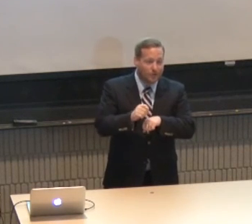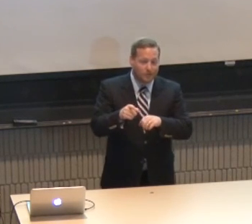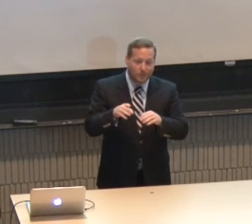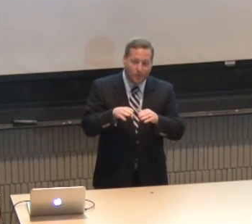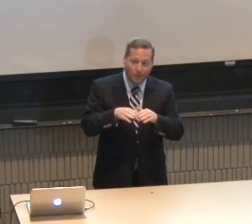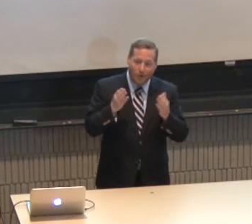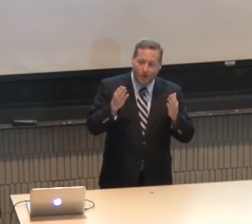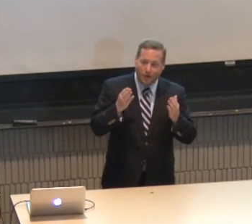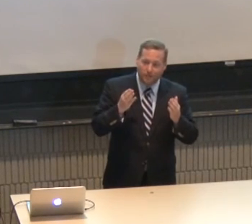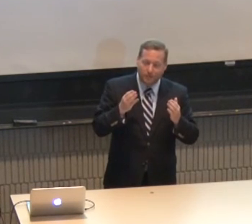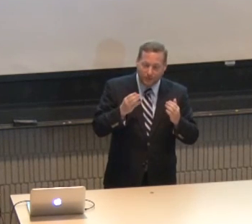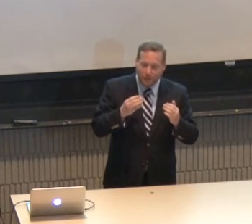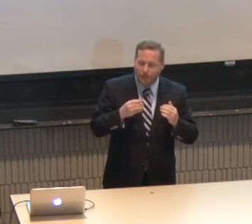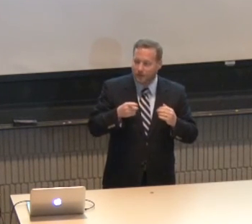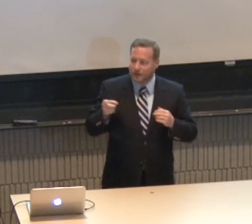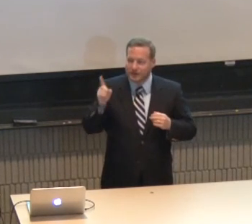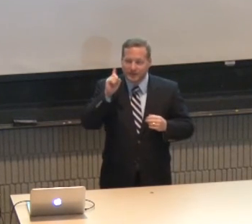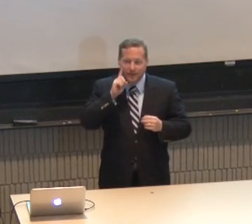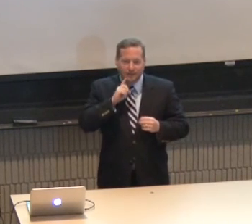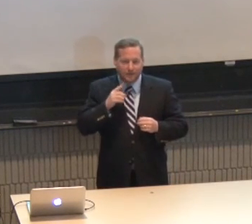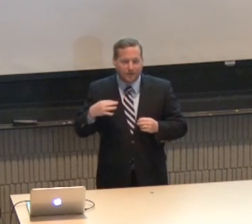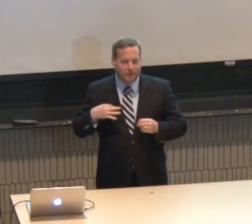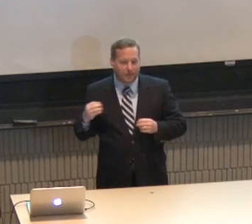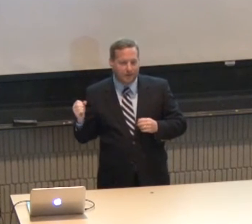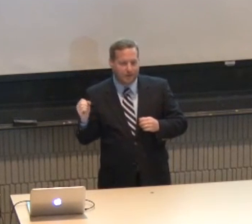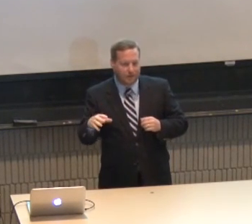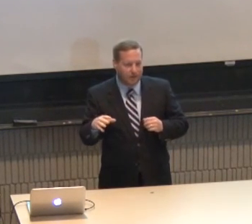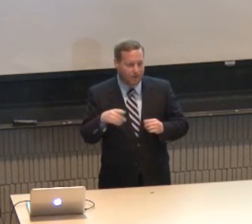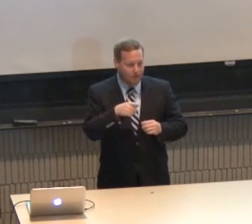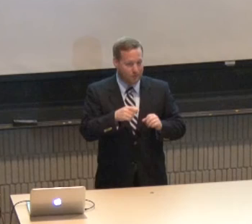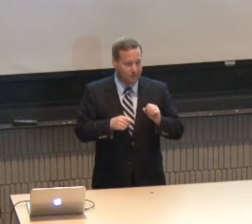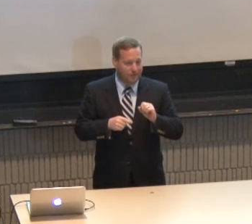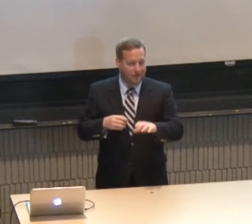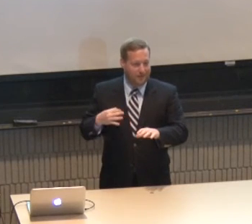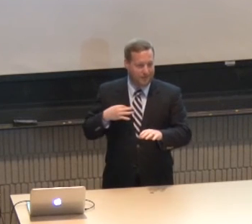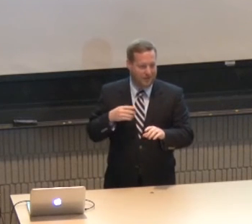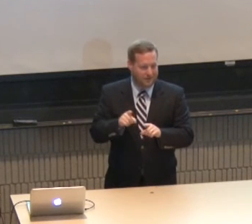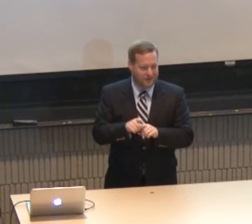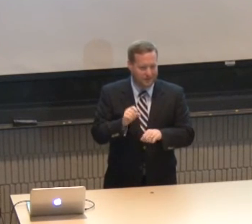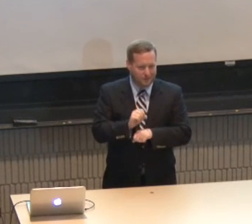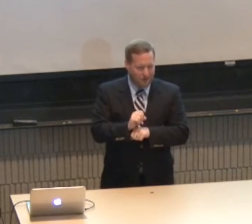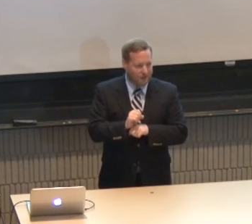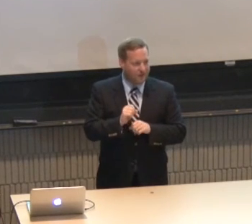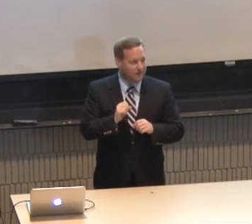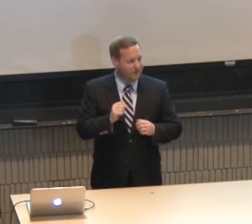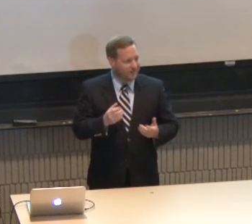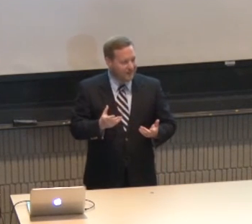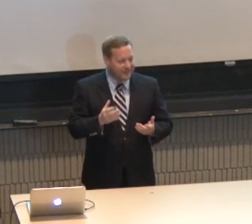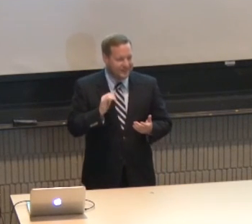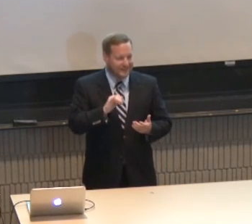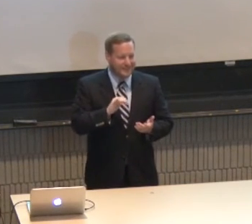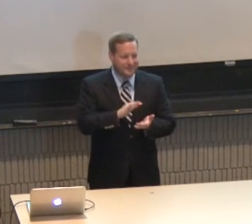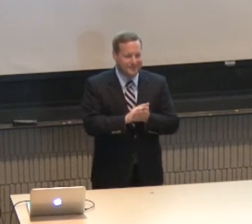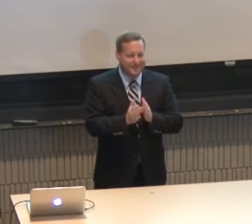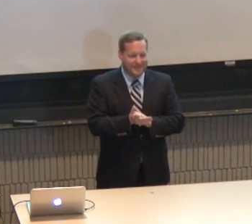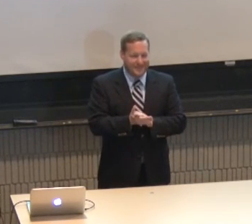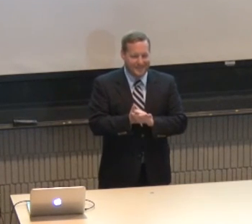So for example, if there's a job open and there's a deaf person that applies and a hearing person applies, it